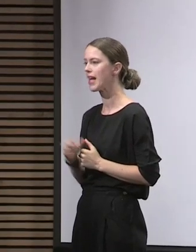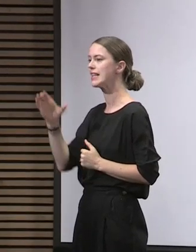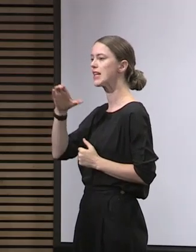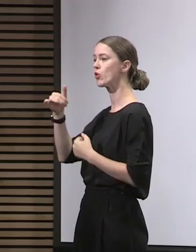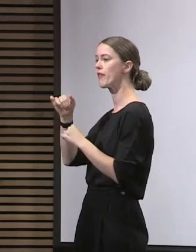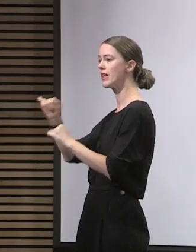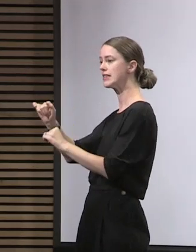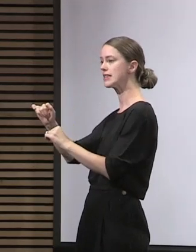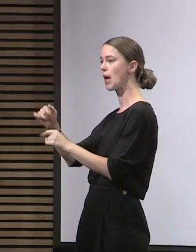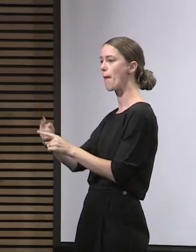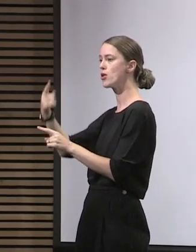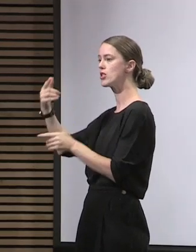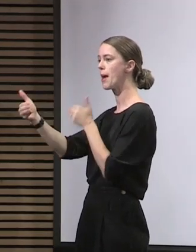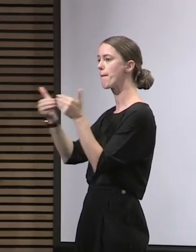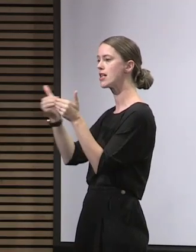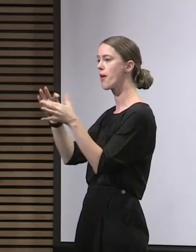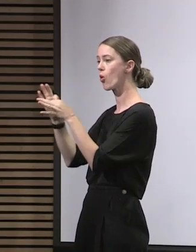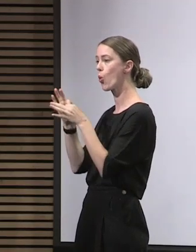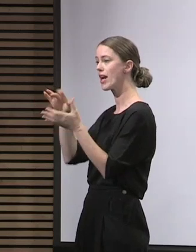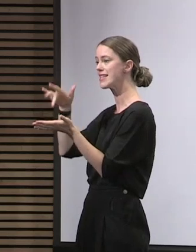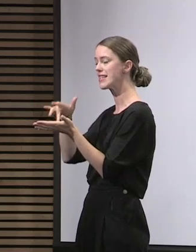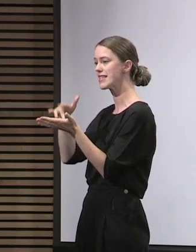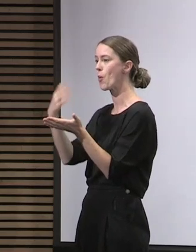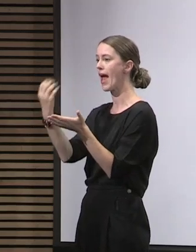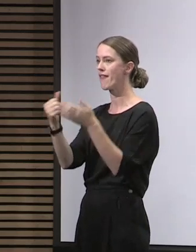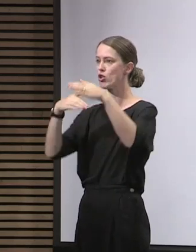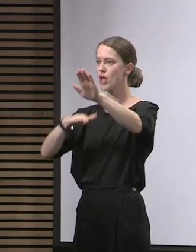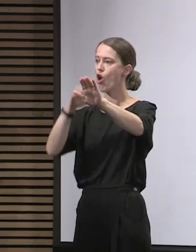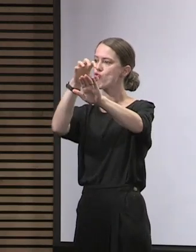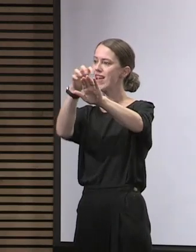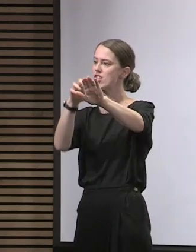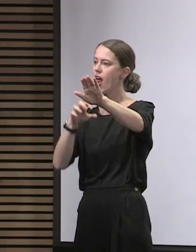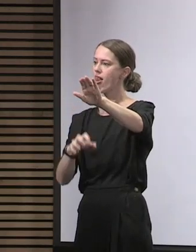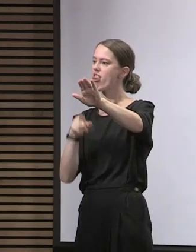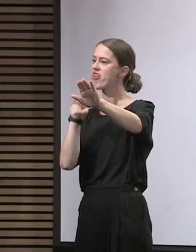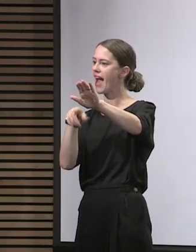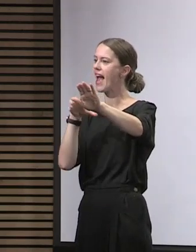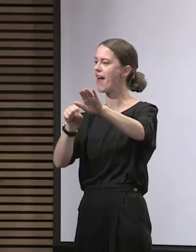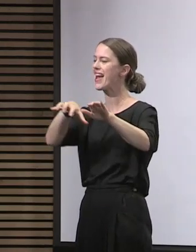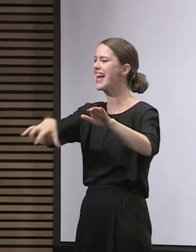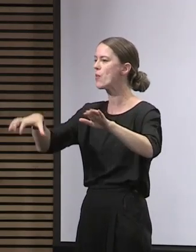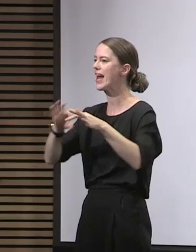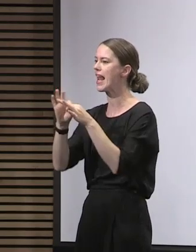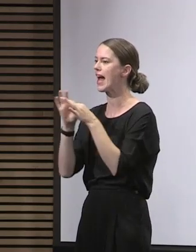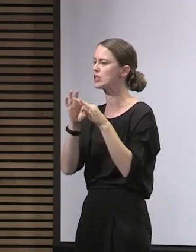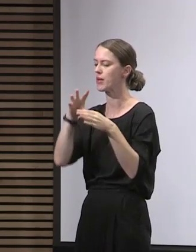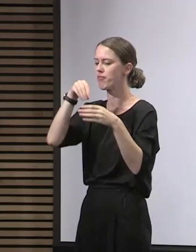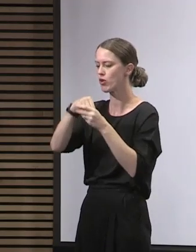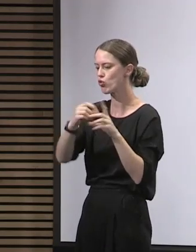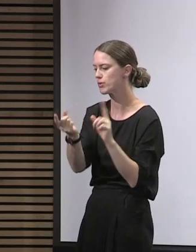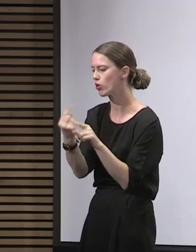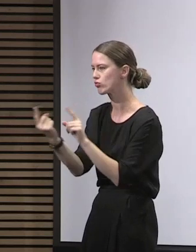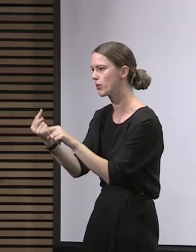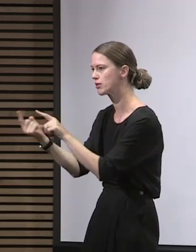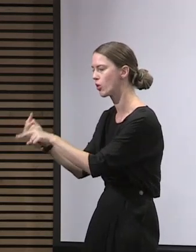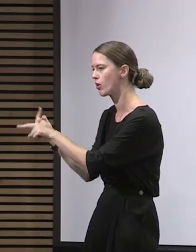Emergency Management Coordination Centres at a regional level have iwi liaison embedded to contribute to the response effort